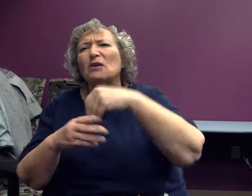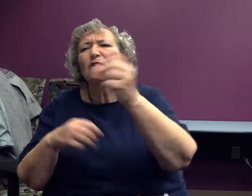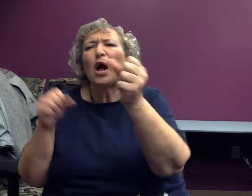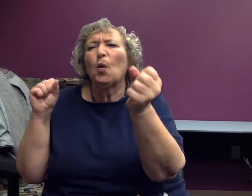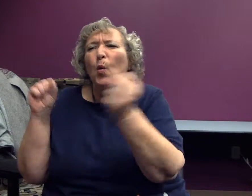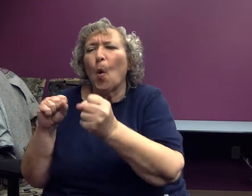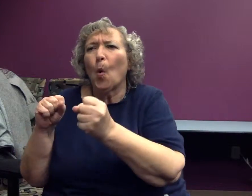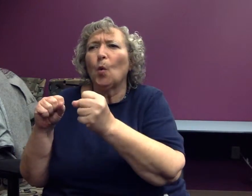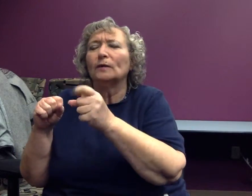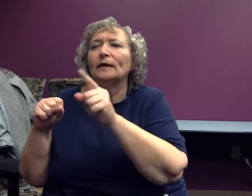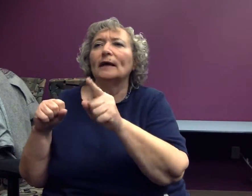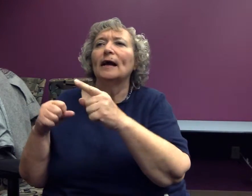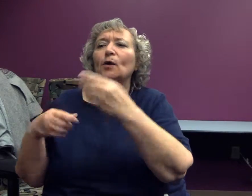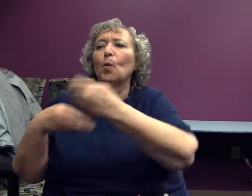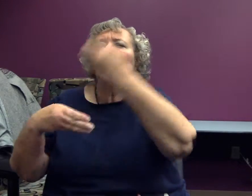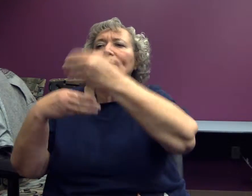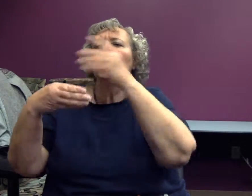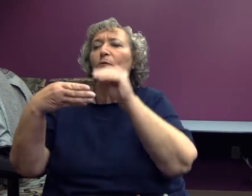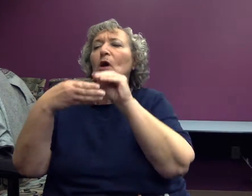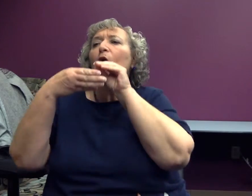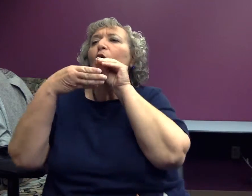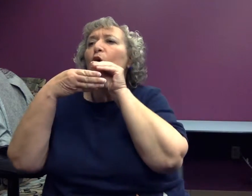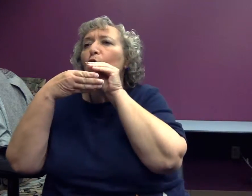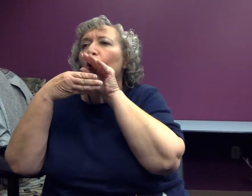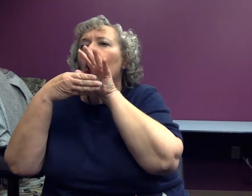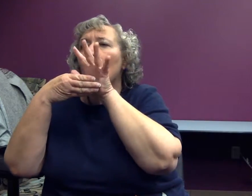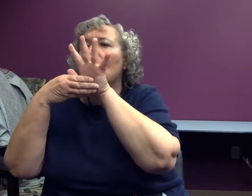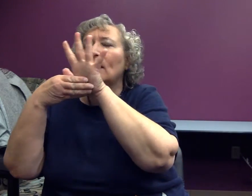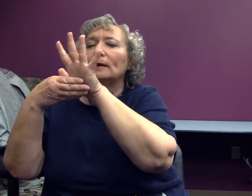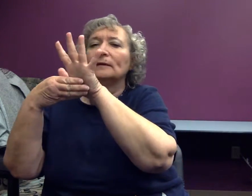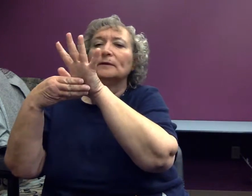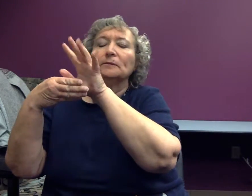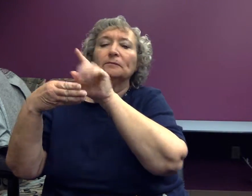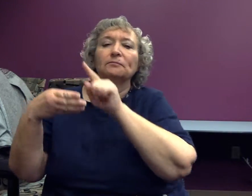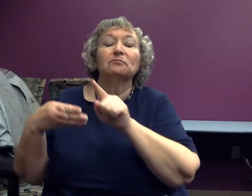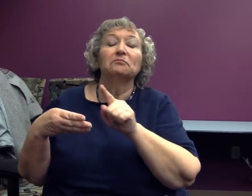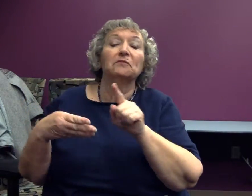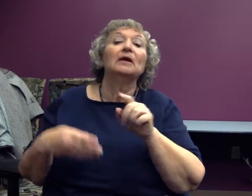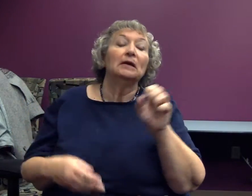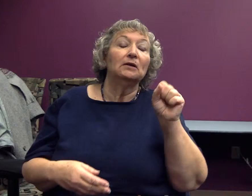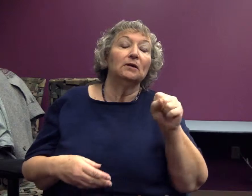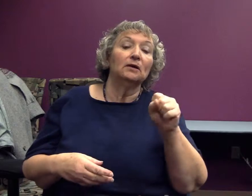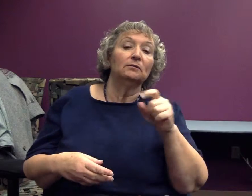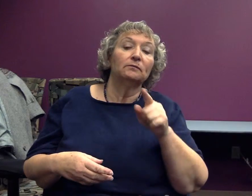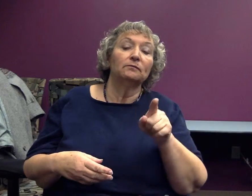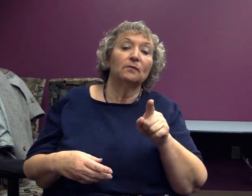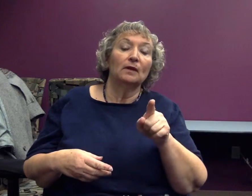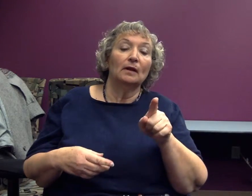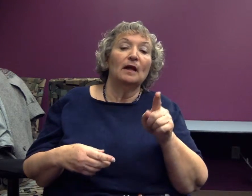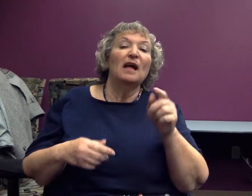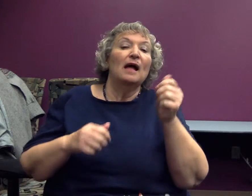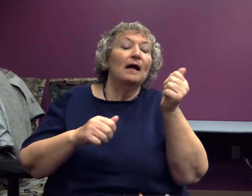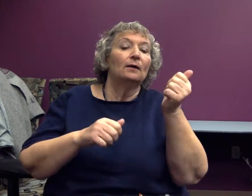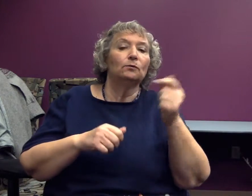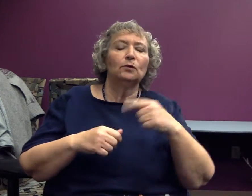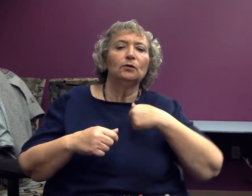up to a window itself. You breathe on the window. You have, every time you exhale carbon dioxide, other gases, as well as water